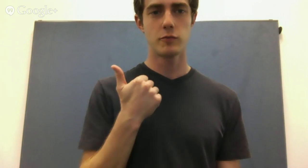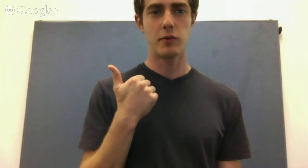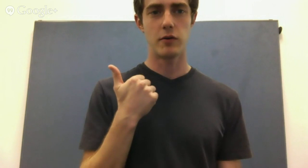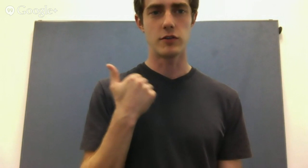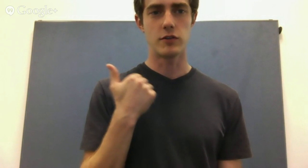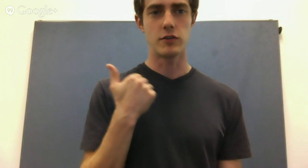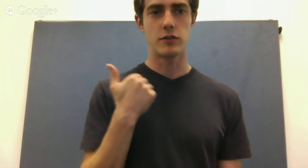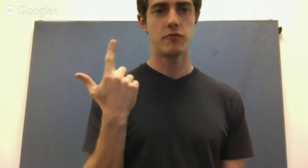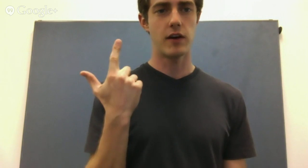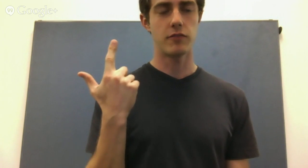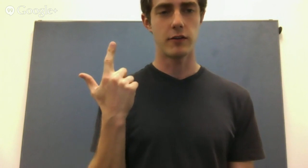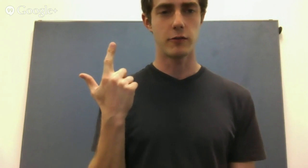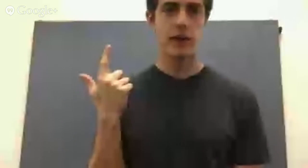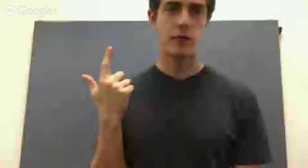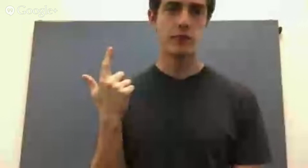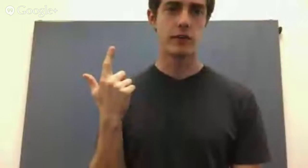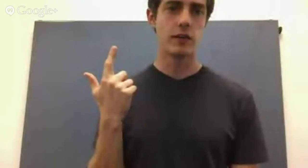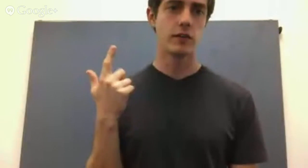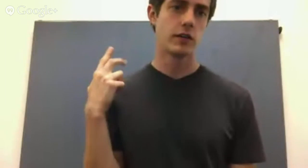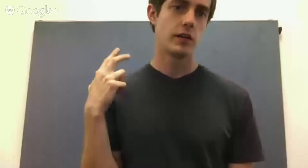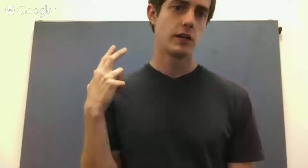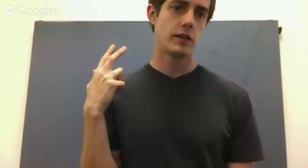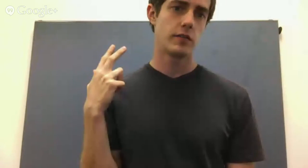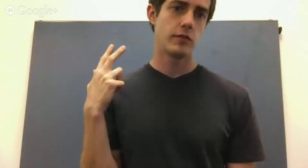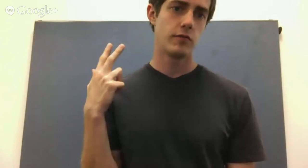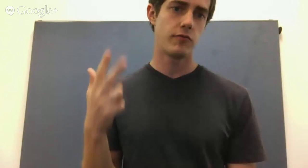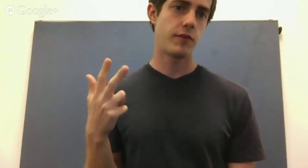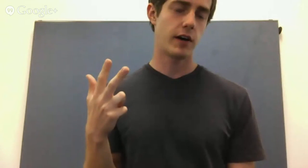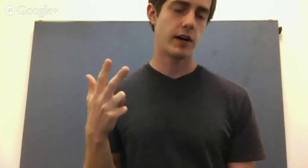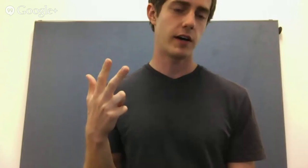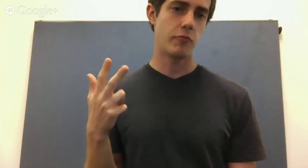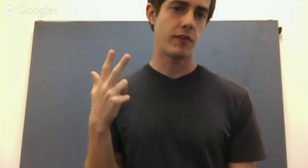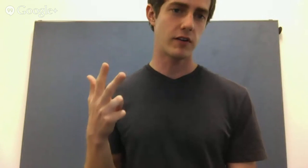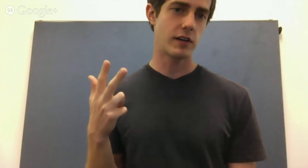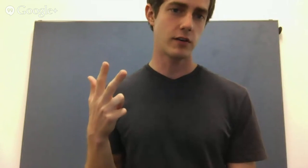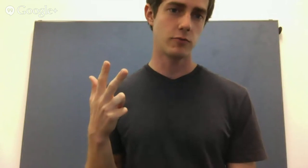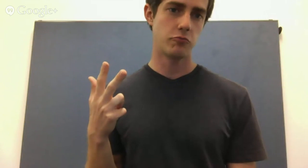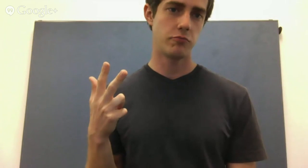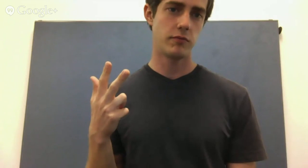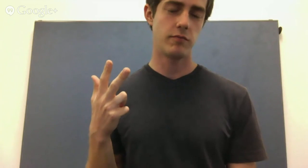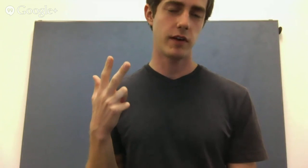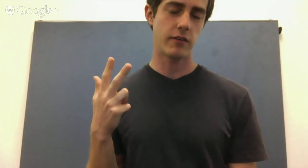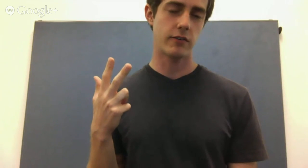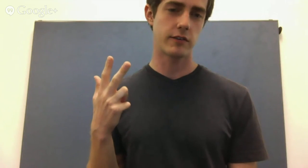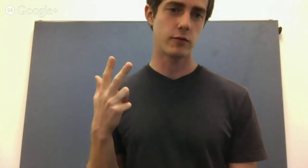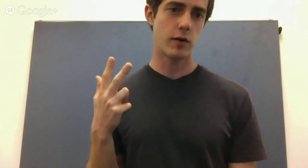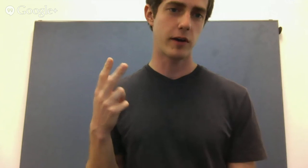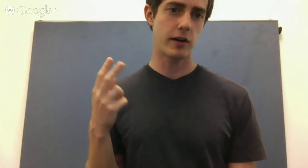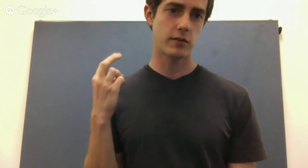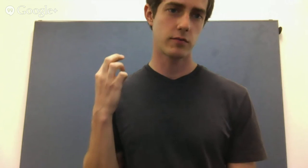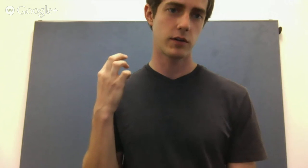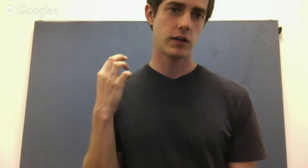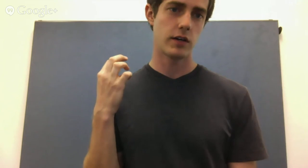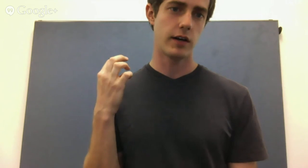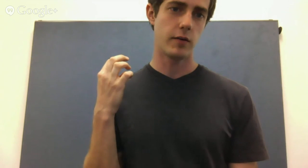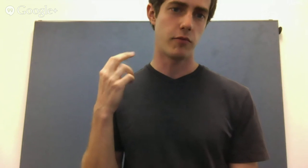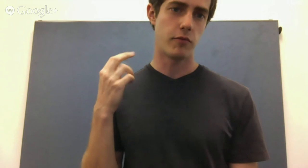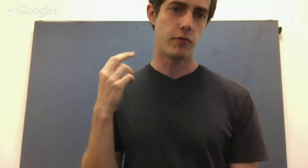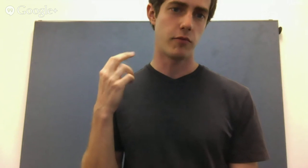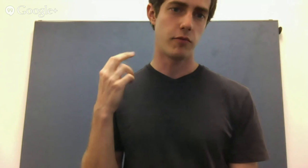Peter and Jacob. Fireflies by Owl City. Fairy Tale, Alexander Rybak. 3